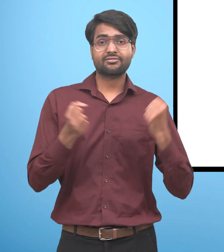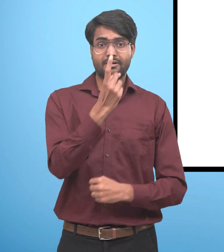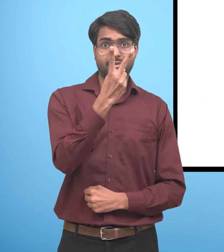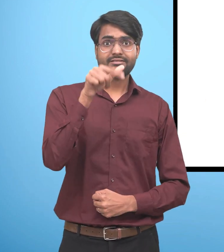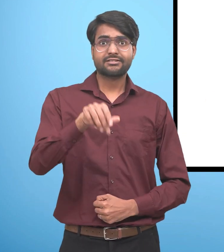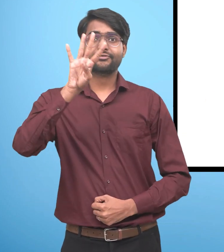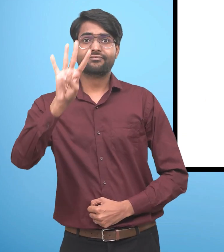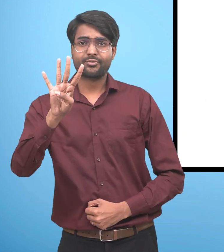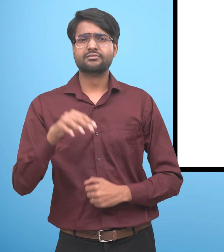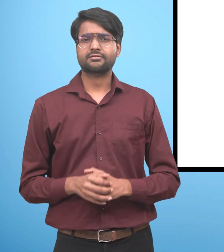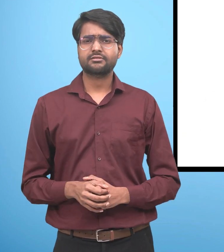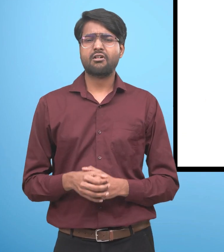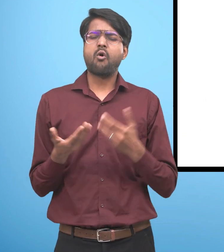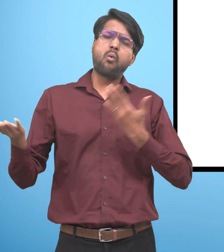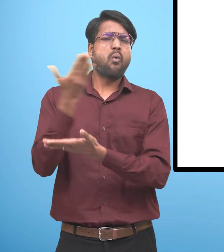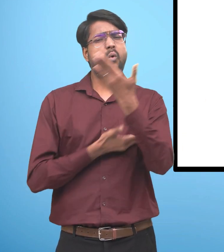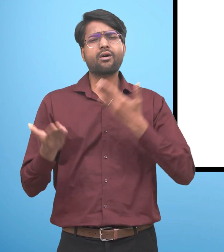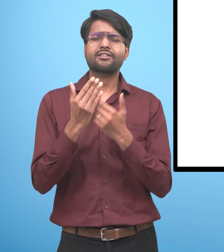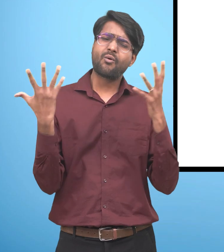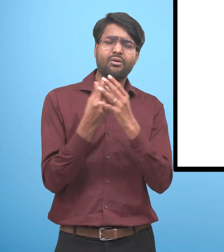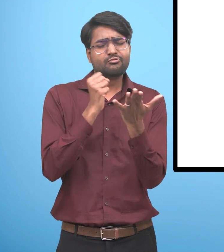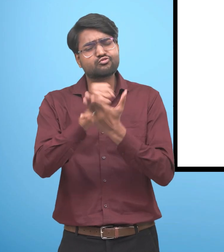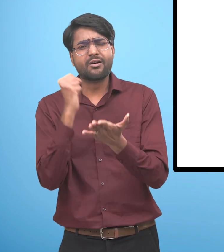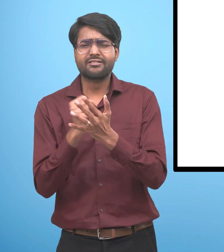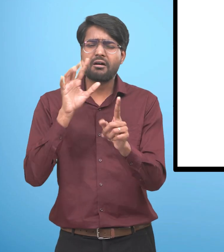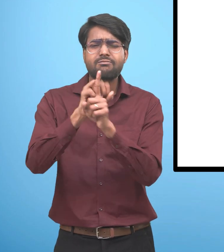Activity 12.4. Let us try to identify.